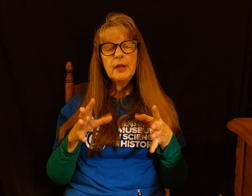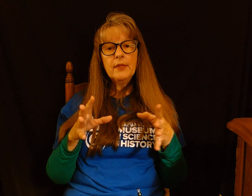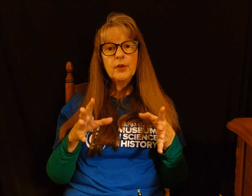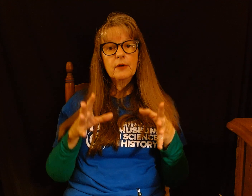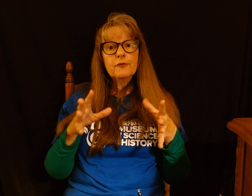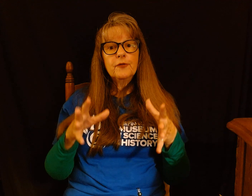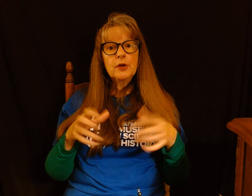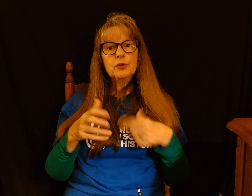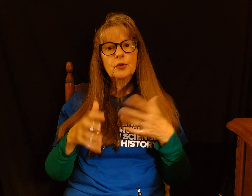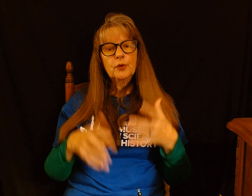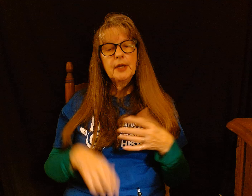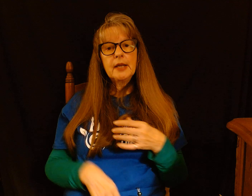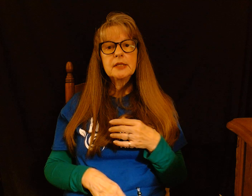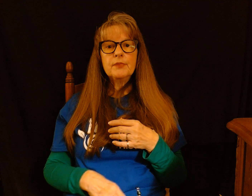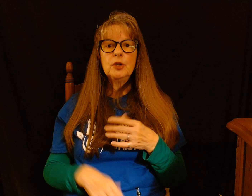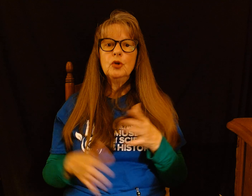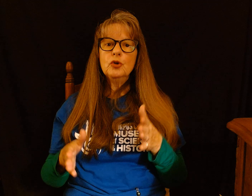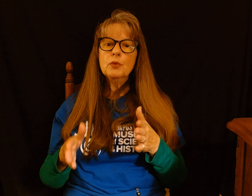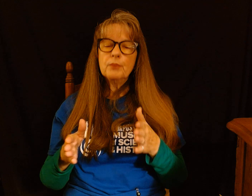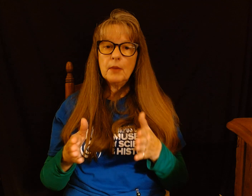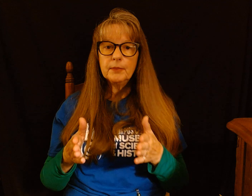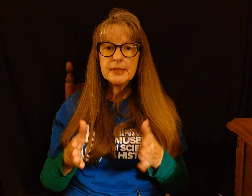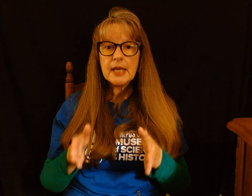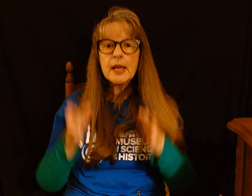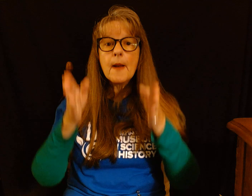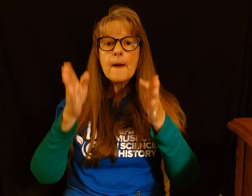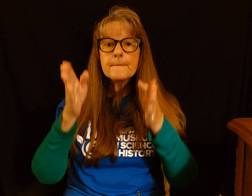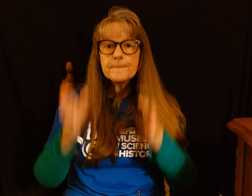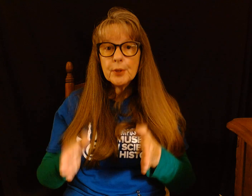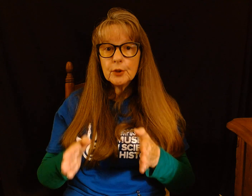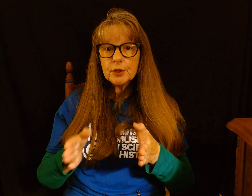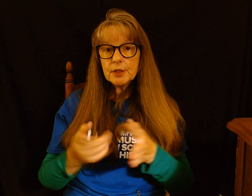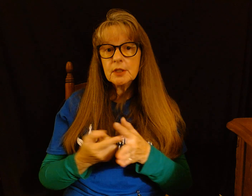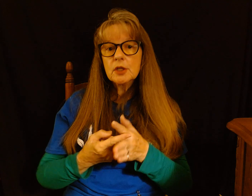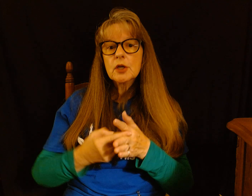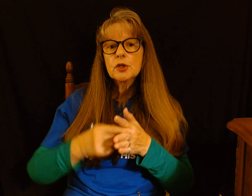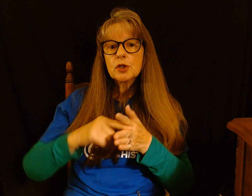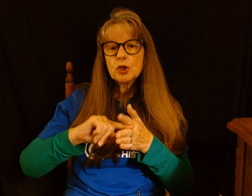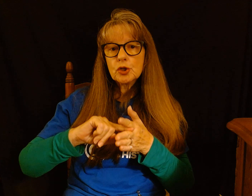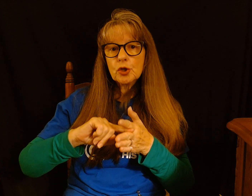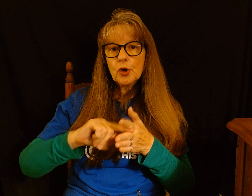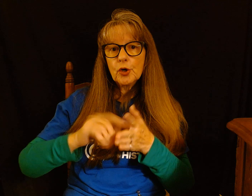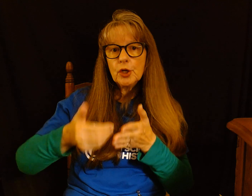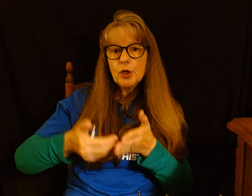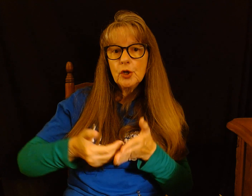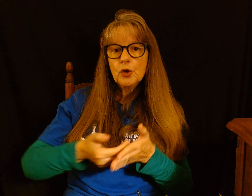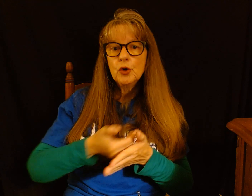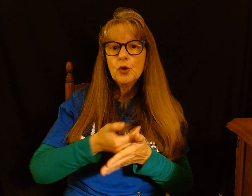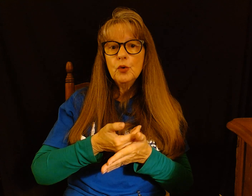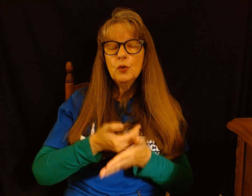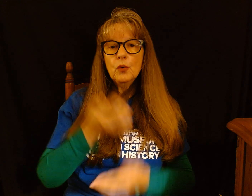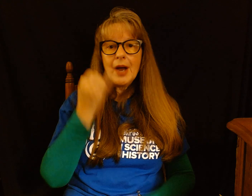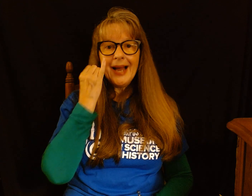their field or created something new, you would probably say person started new